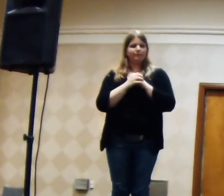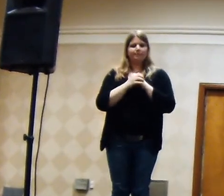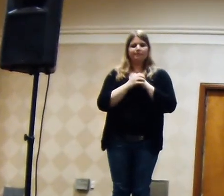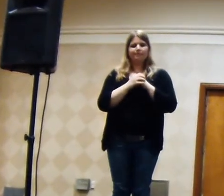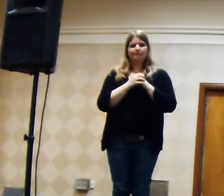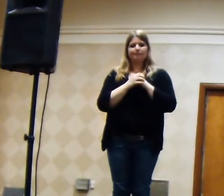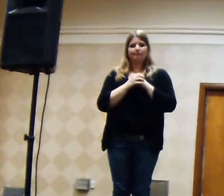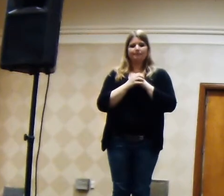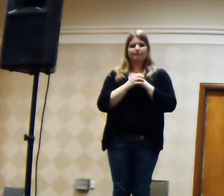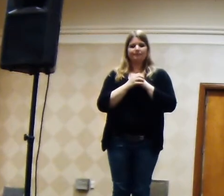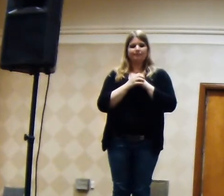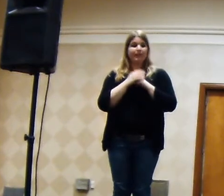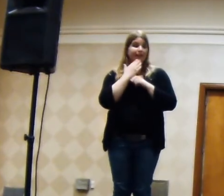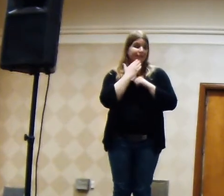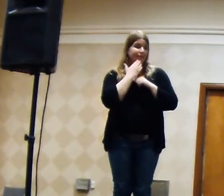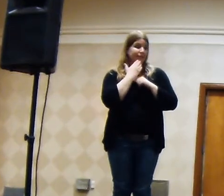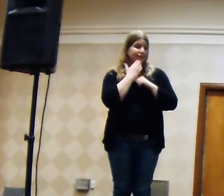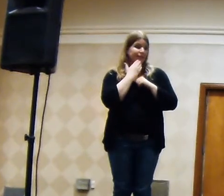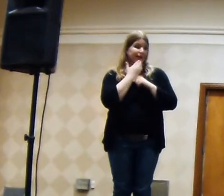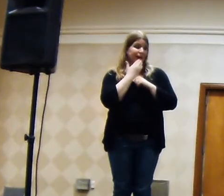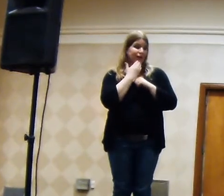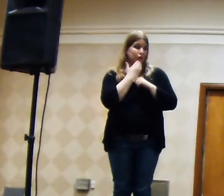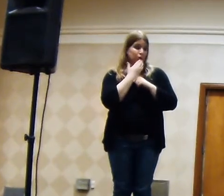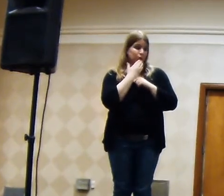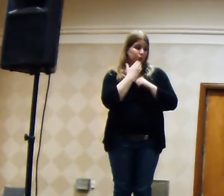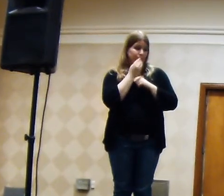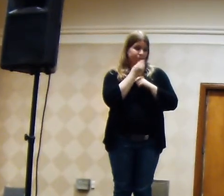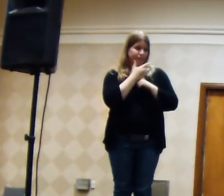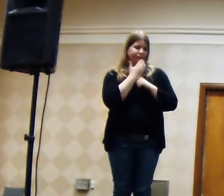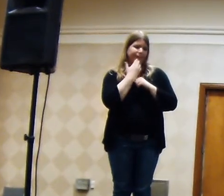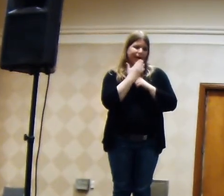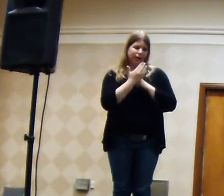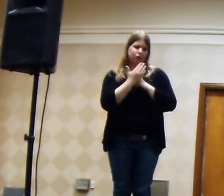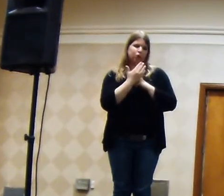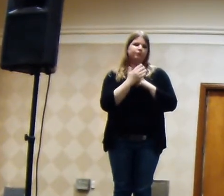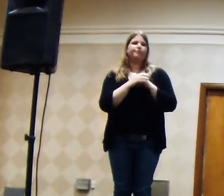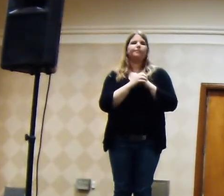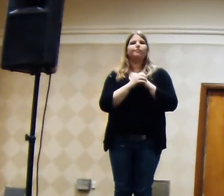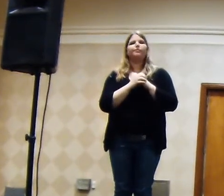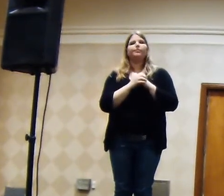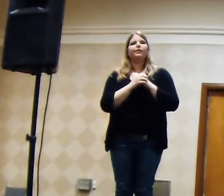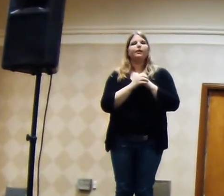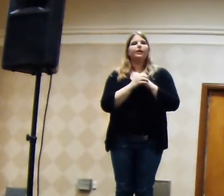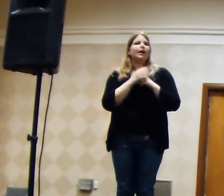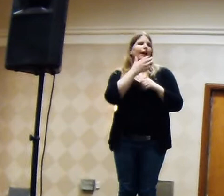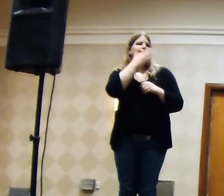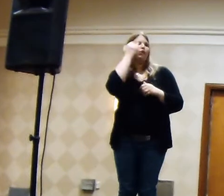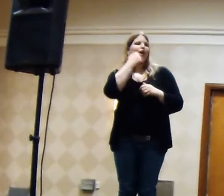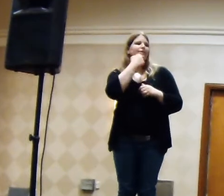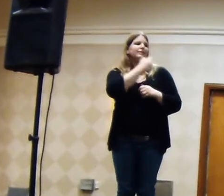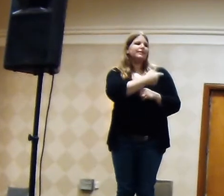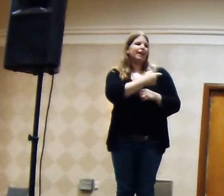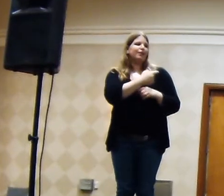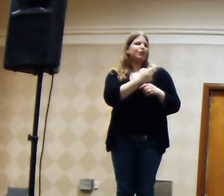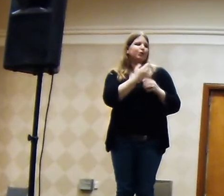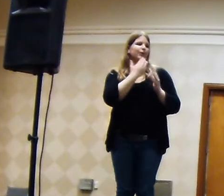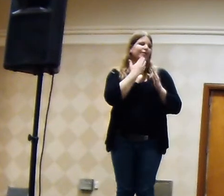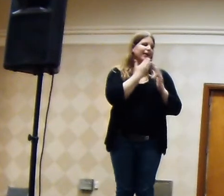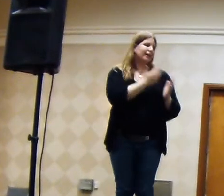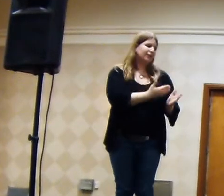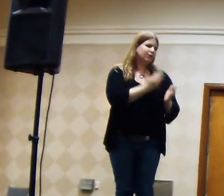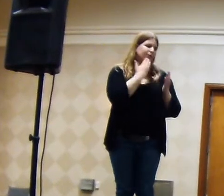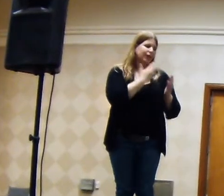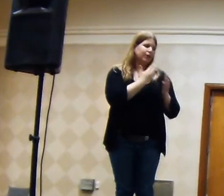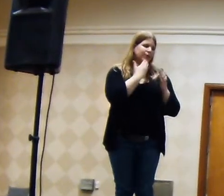I just wanted to, you know, really thank you for making this such a great experience. I didn't get a chance to tell you earlier, you know, I didn't want to take up too much time,